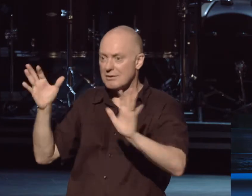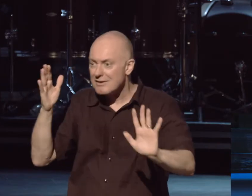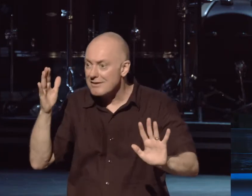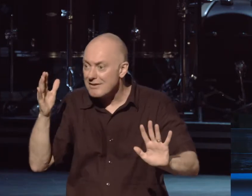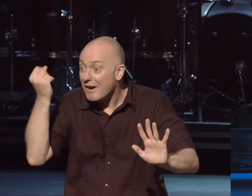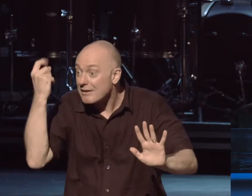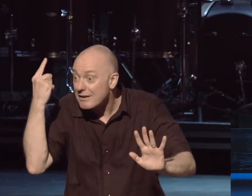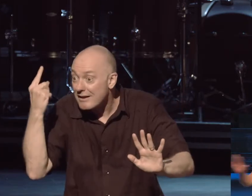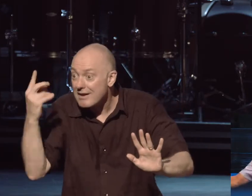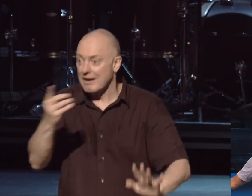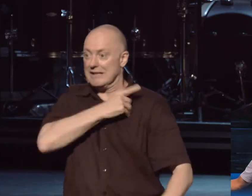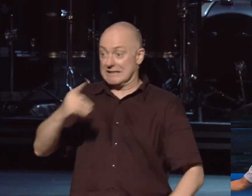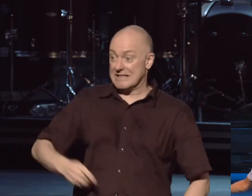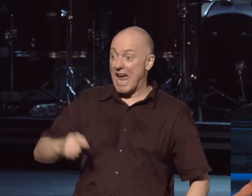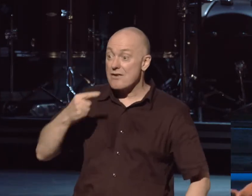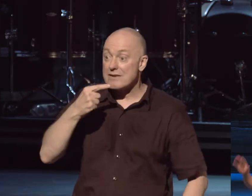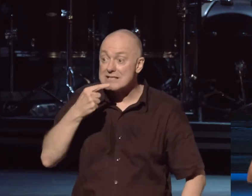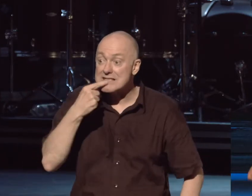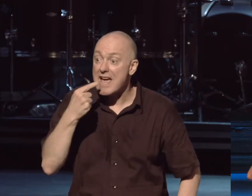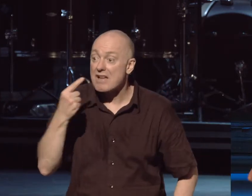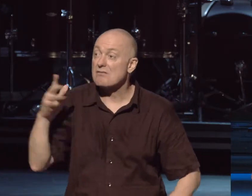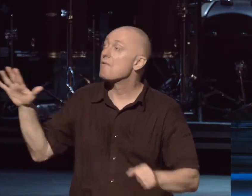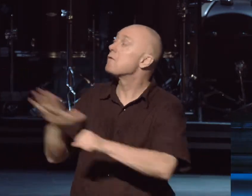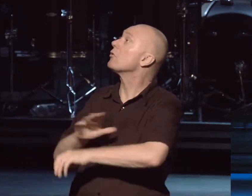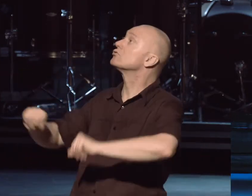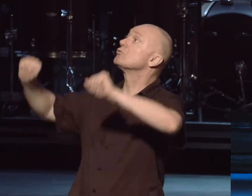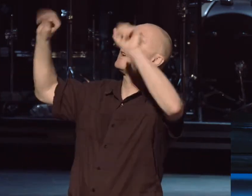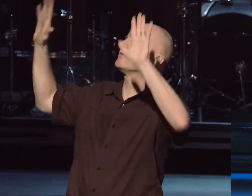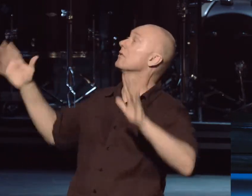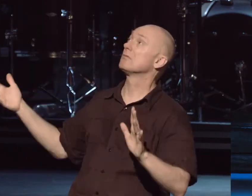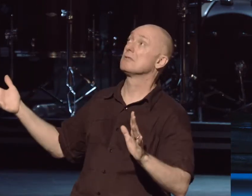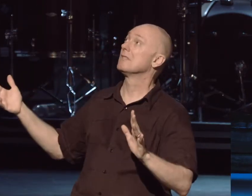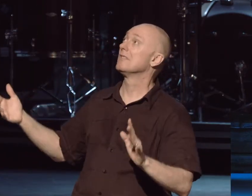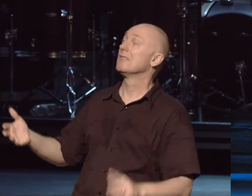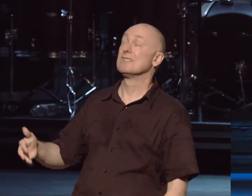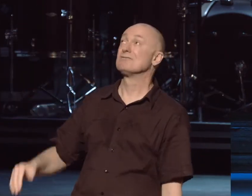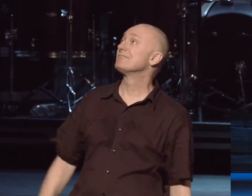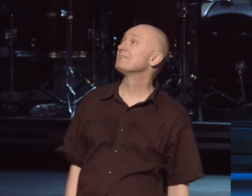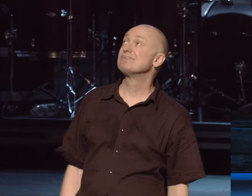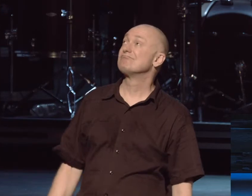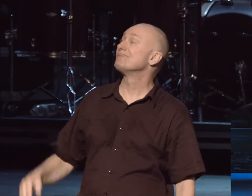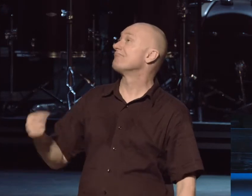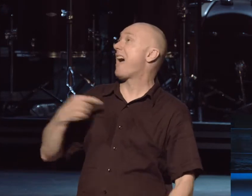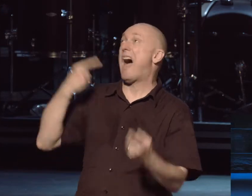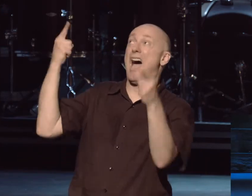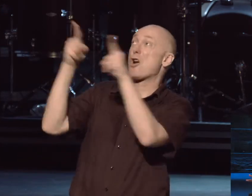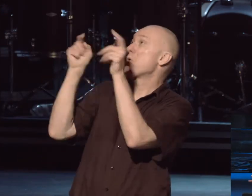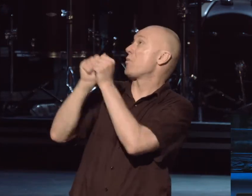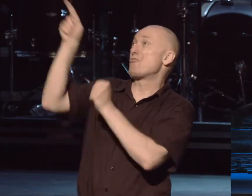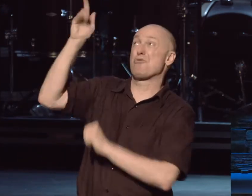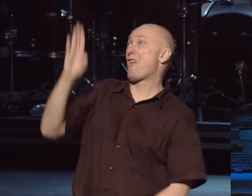here? He's full surrender, and he's like, God, you're totally, I'm in total agreement with you. I have no defense. I have